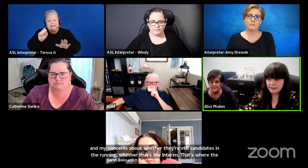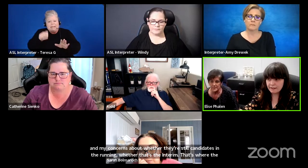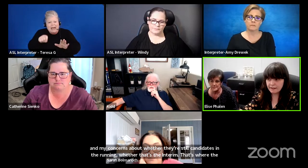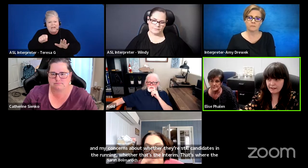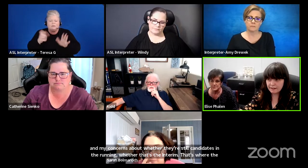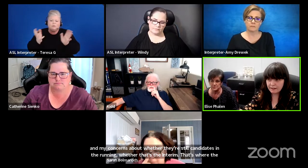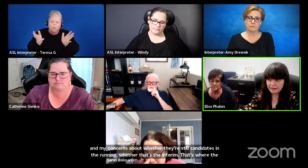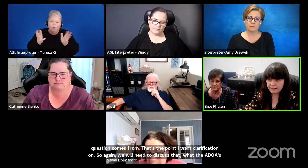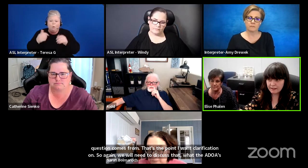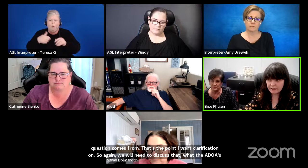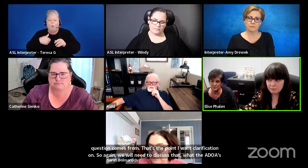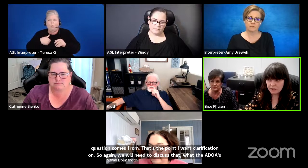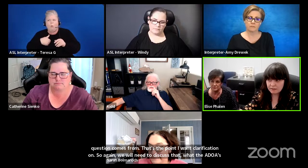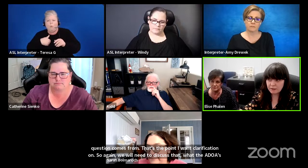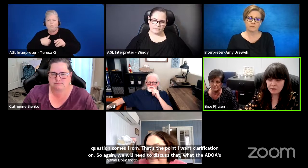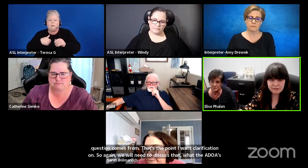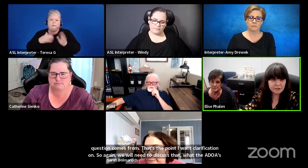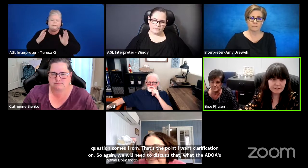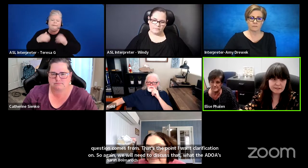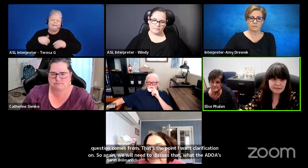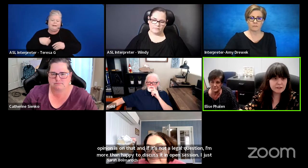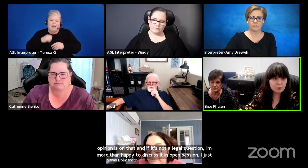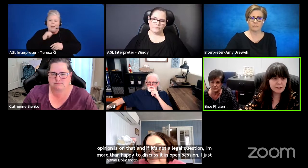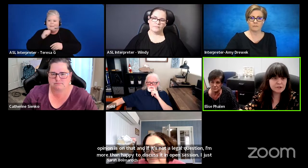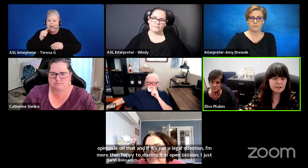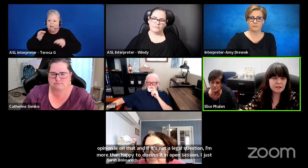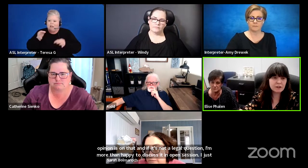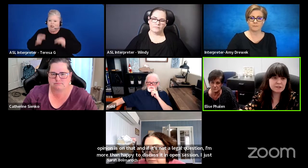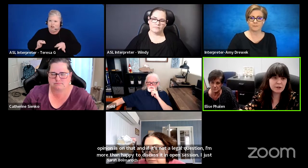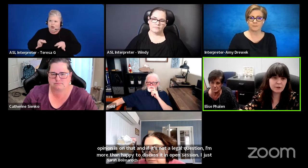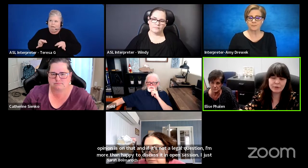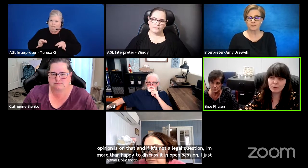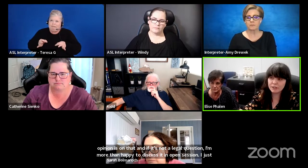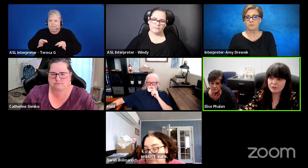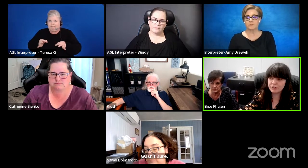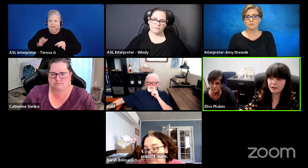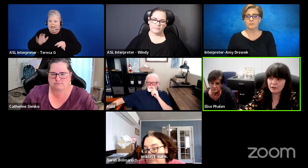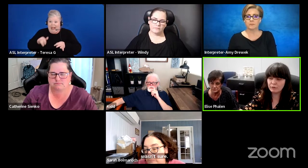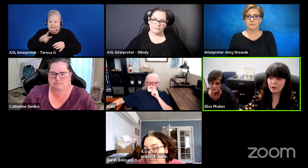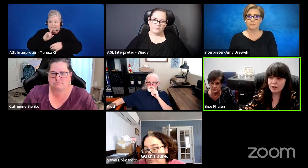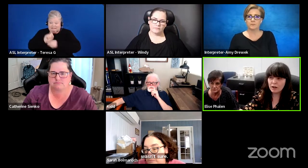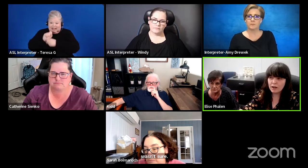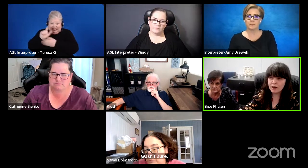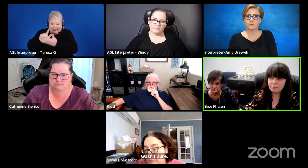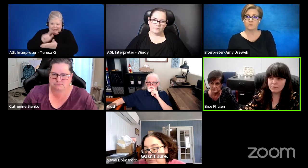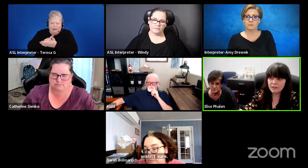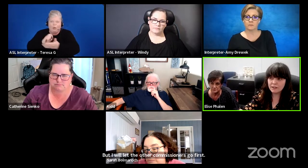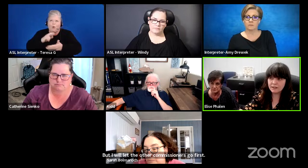would say that again, I'm not certain that that's a legal question, and also the question of